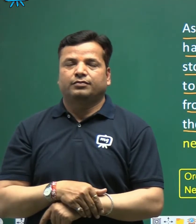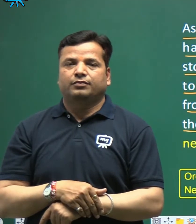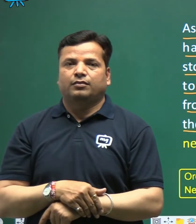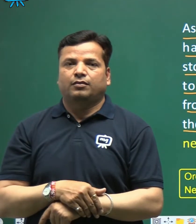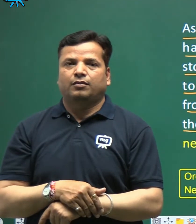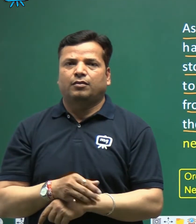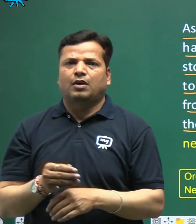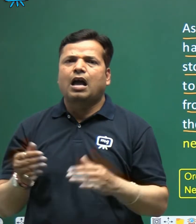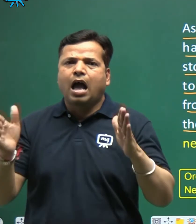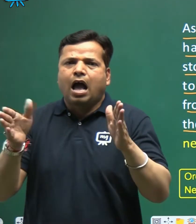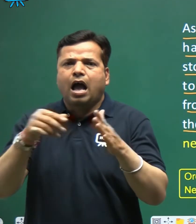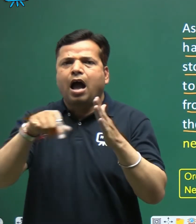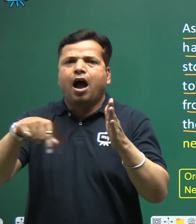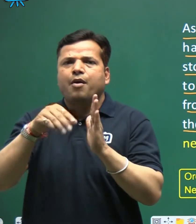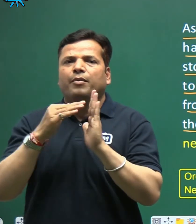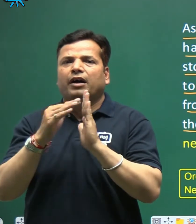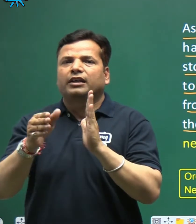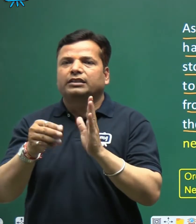among the living